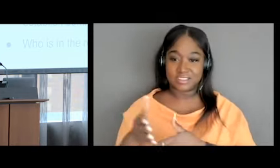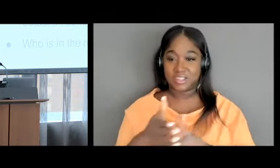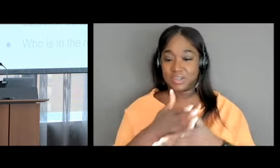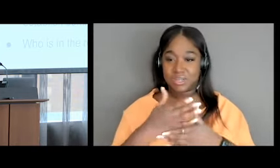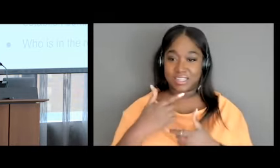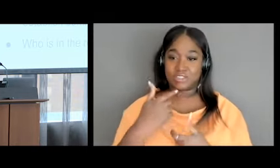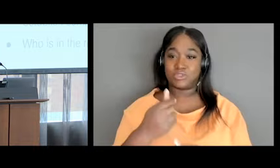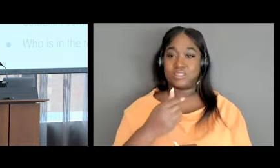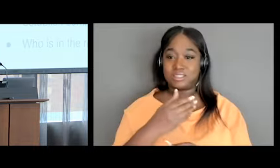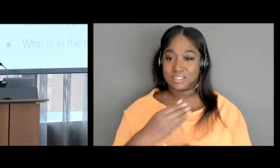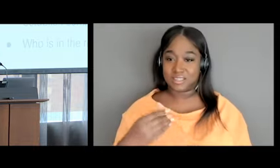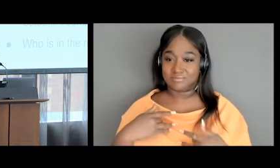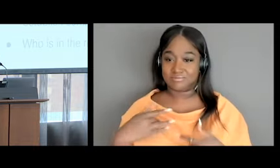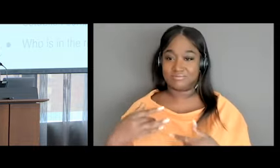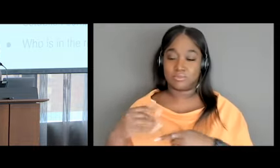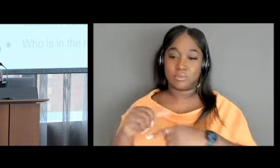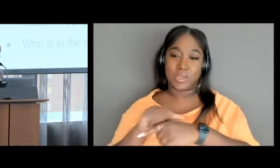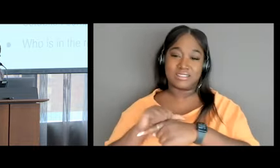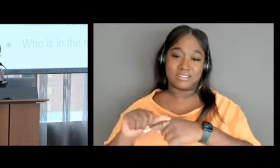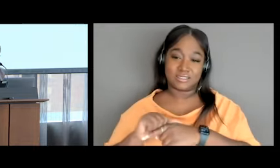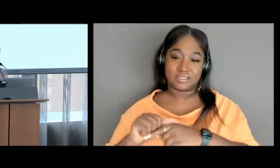really elevate all of our work.